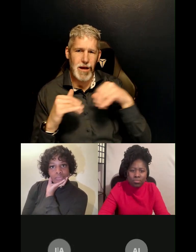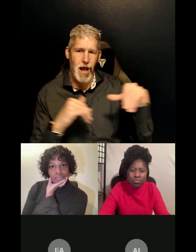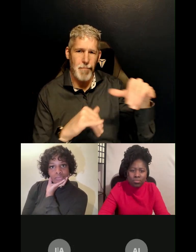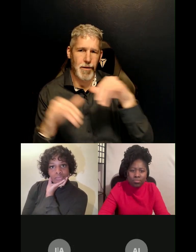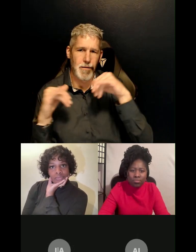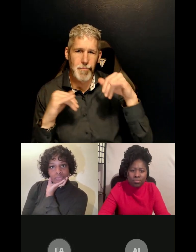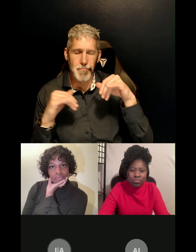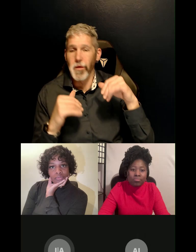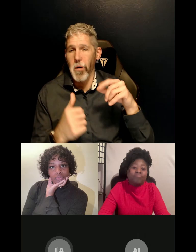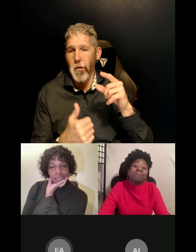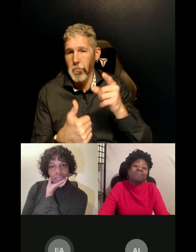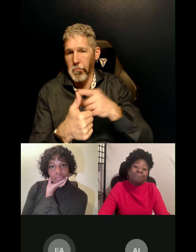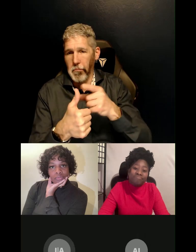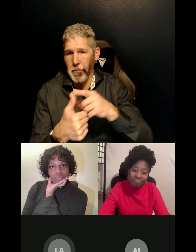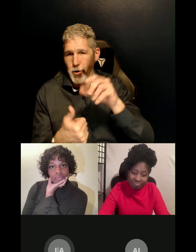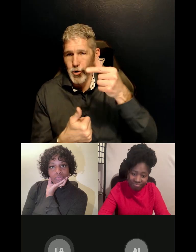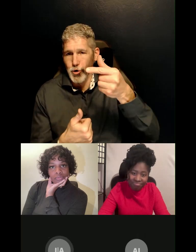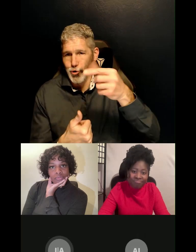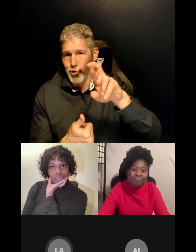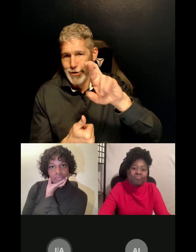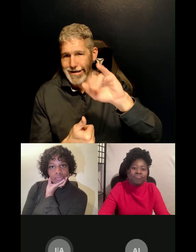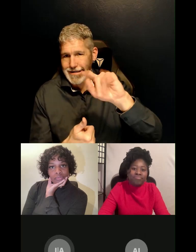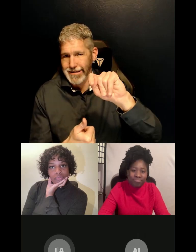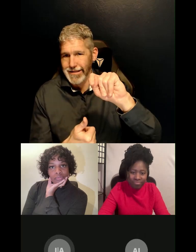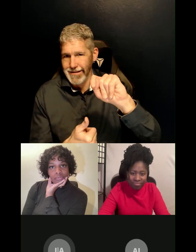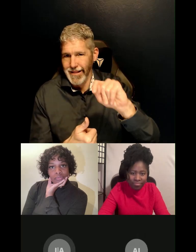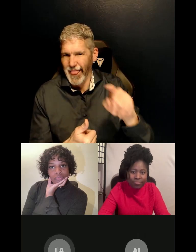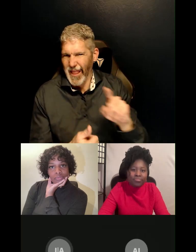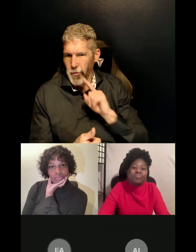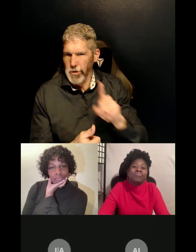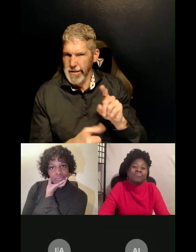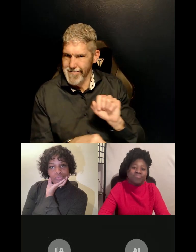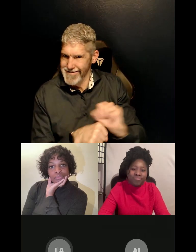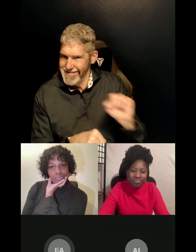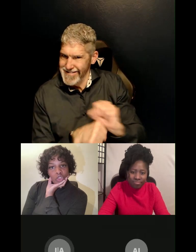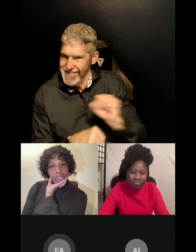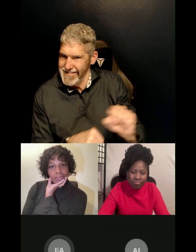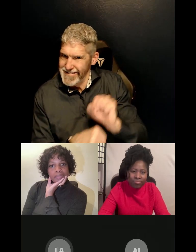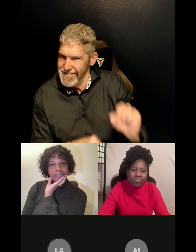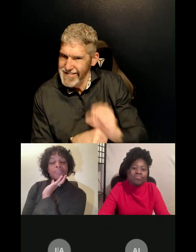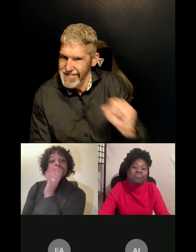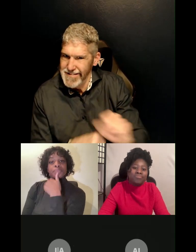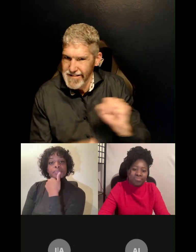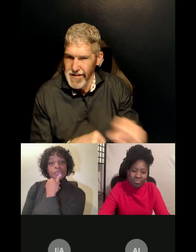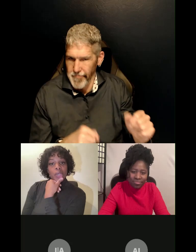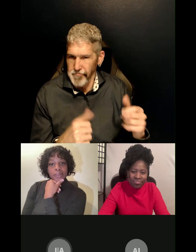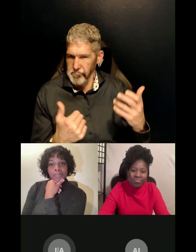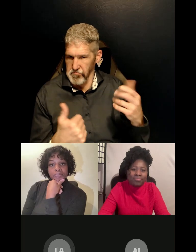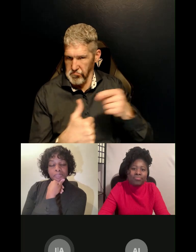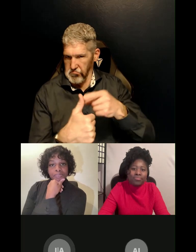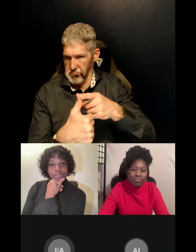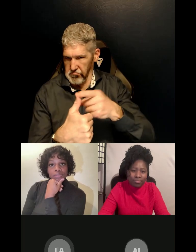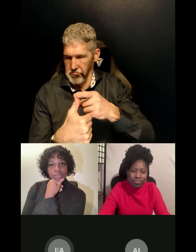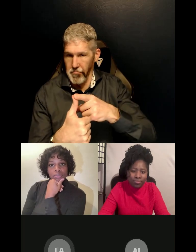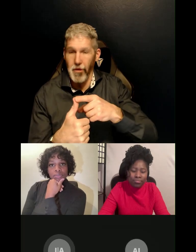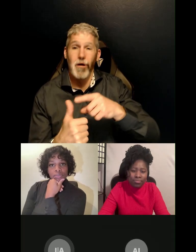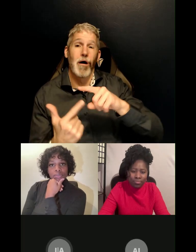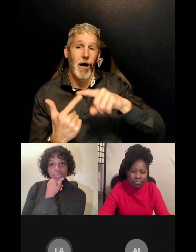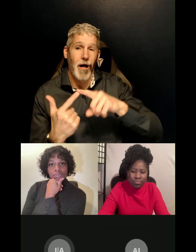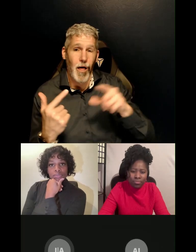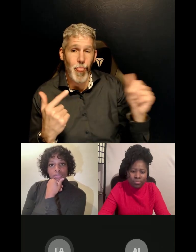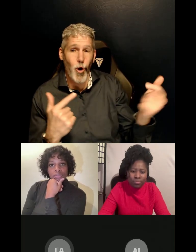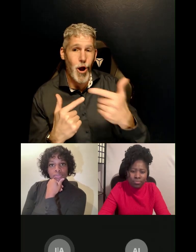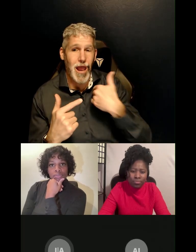individuals, what do they all have in common? So first of all, they have grit. They really worked